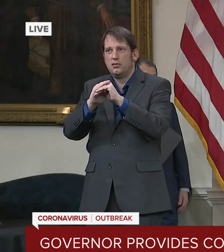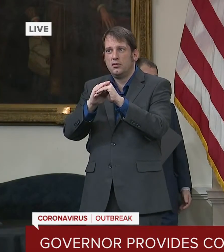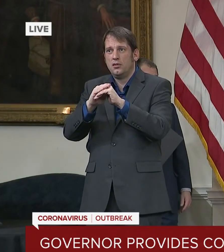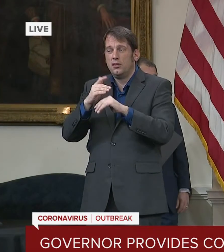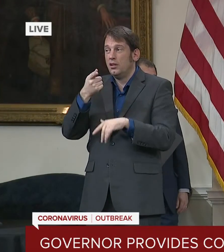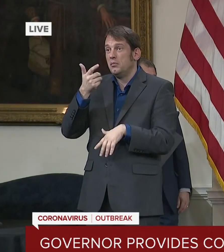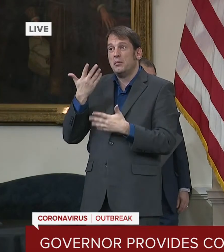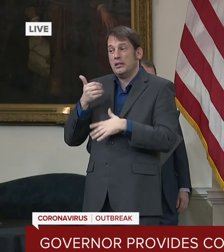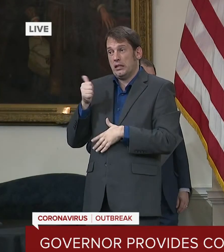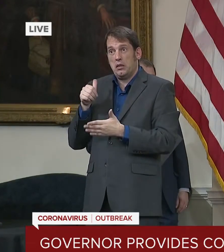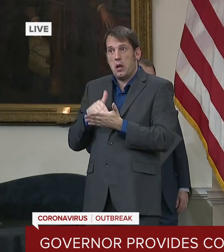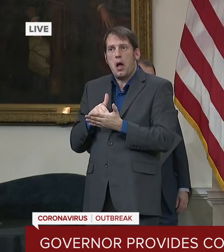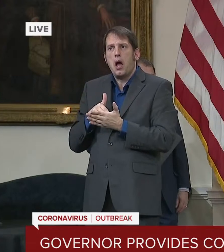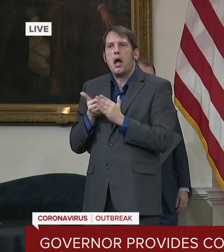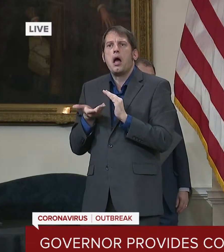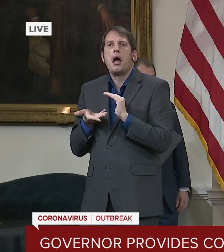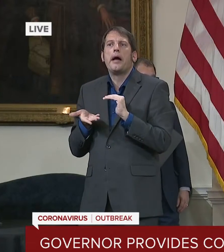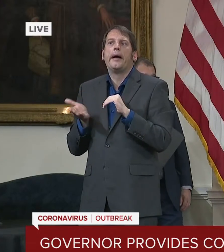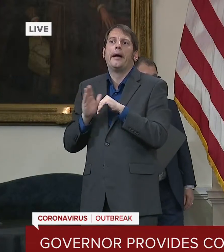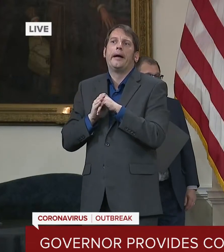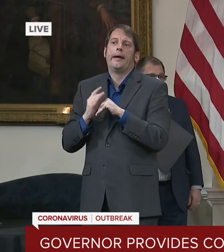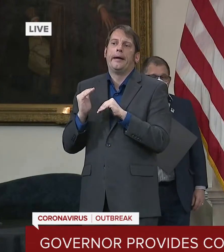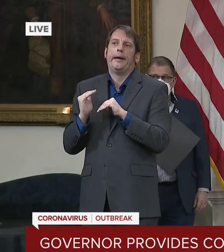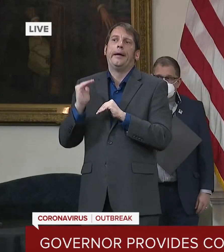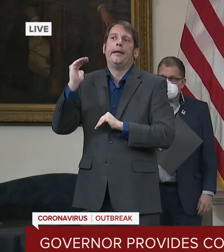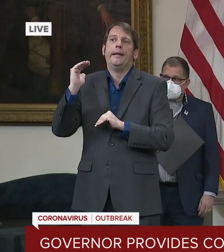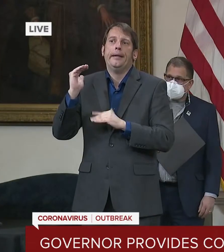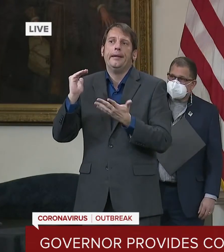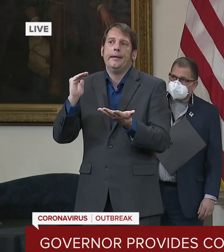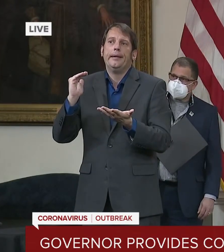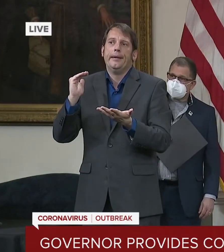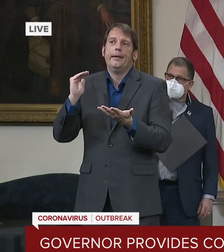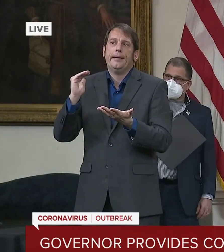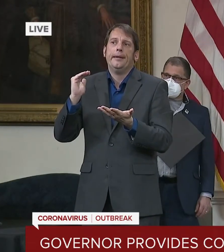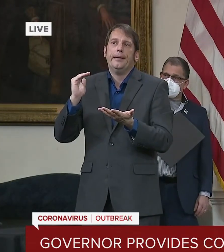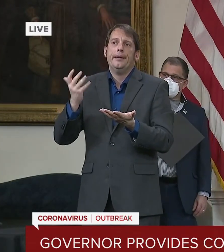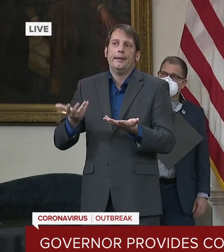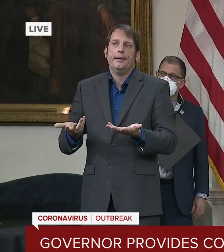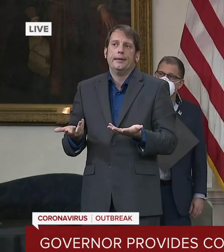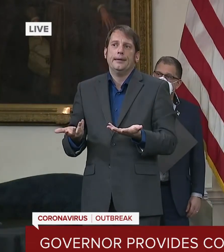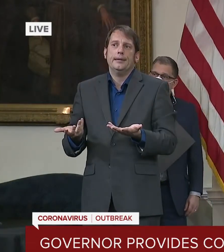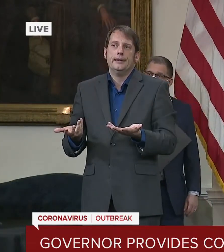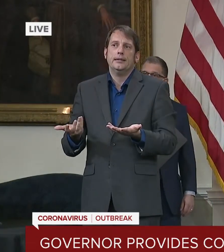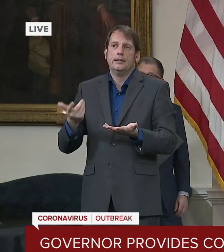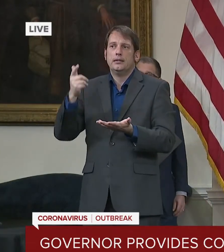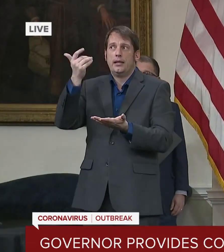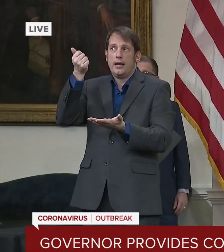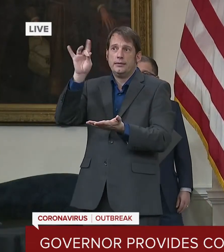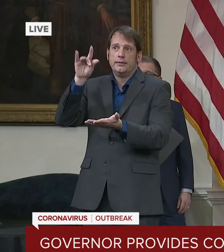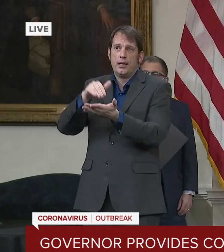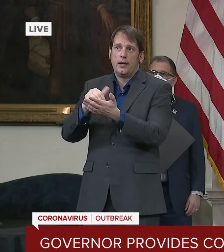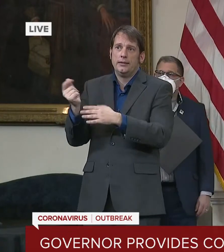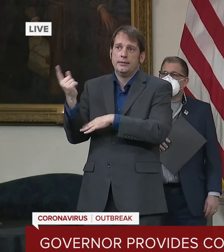another 1,000 a day. We're doing 18,000 a day, so that's not going to make much of a difference to us at all. Governor Hogan, you and